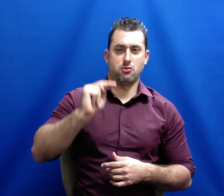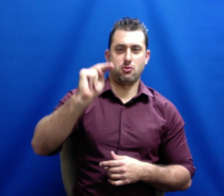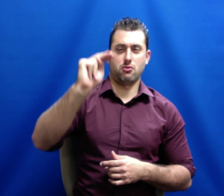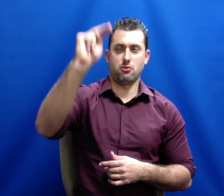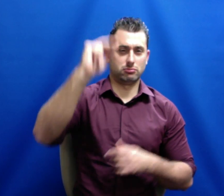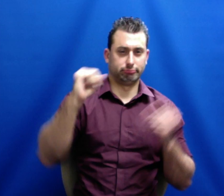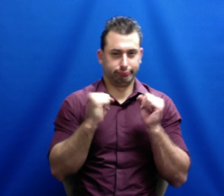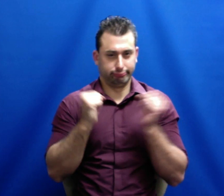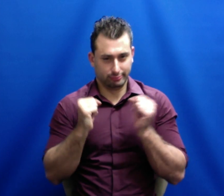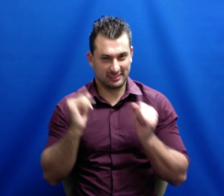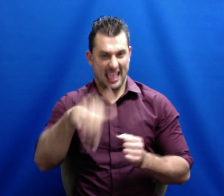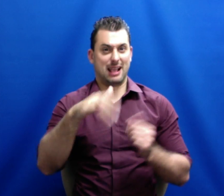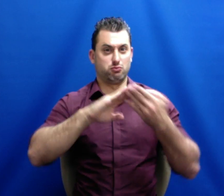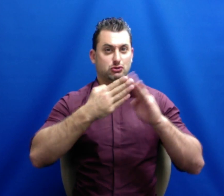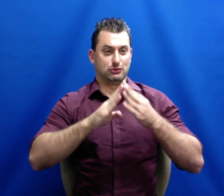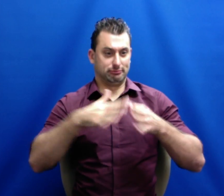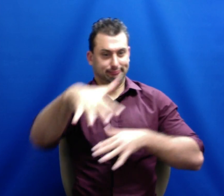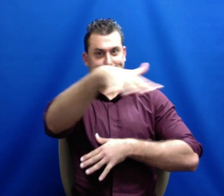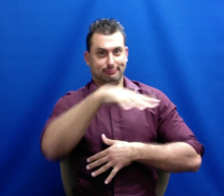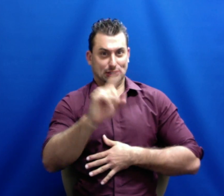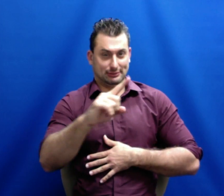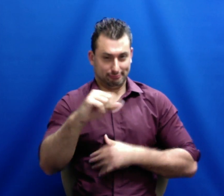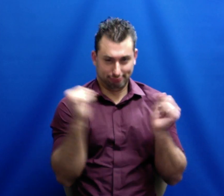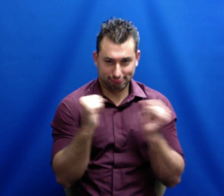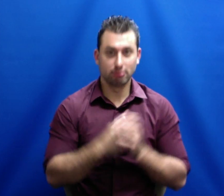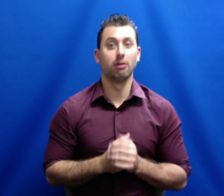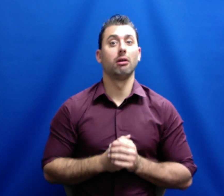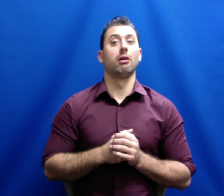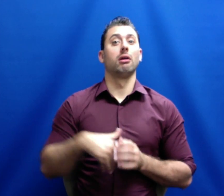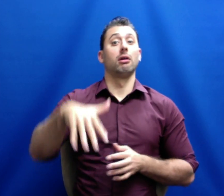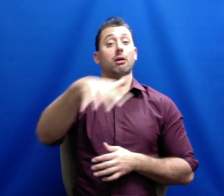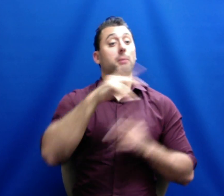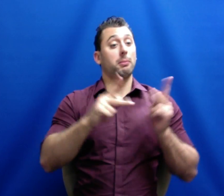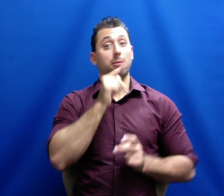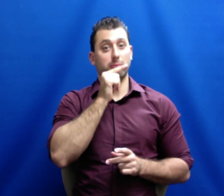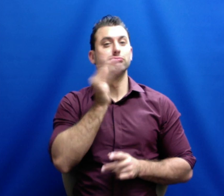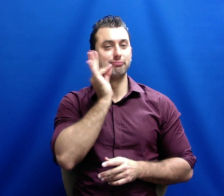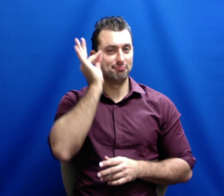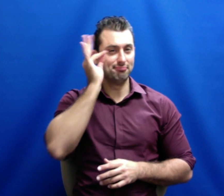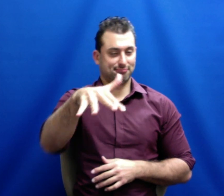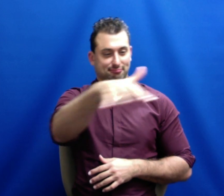Arctic. And that area is very cold. The people who live there, the native persons who live